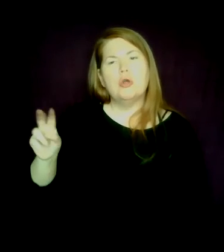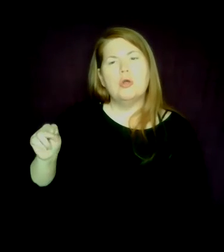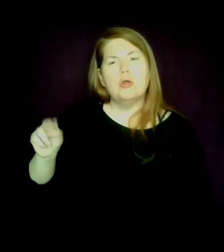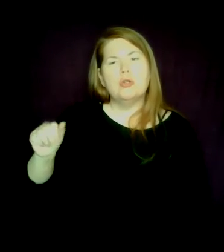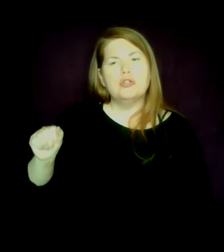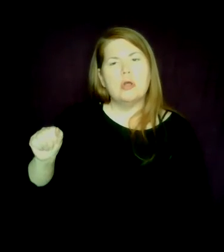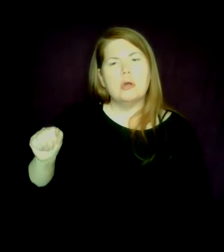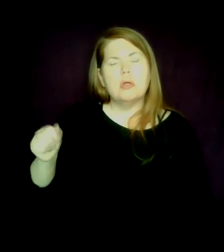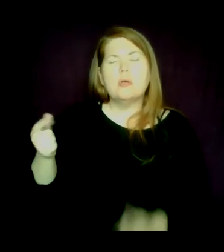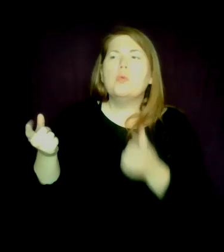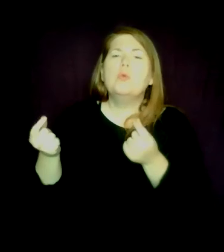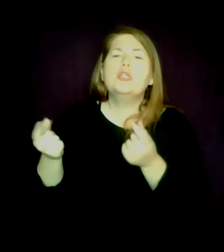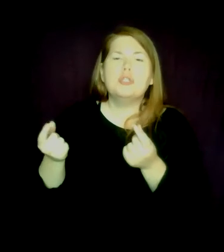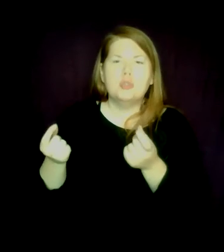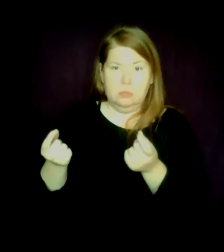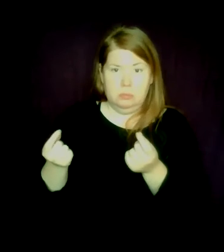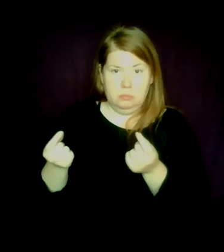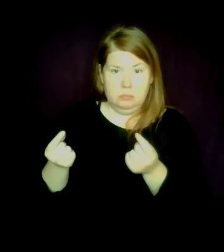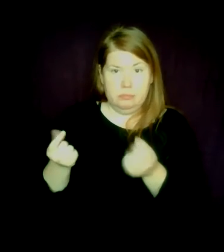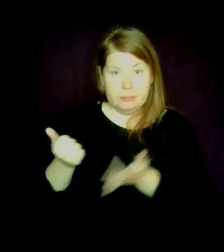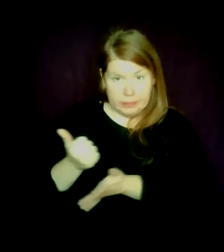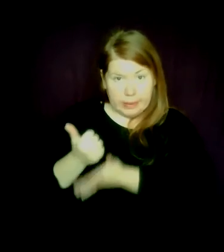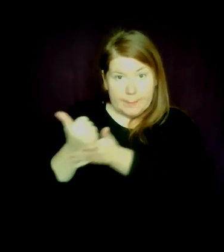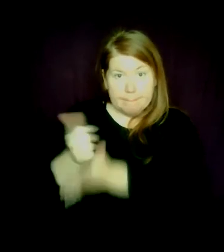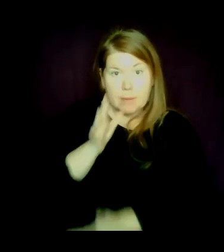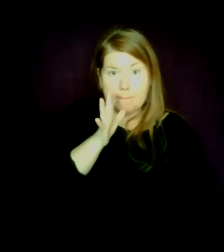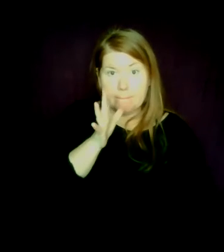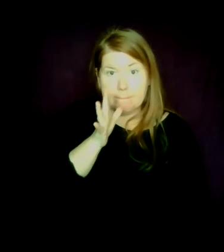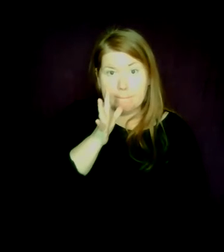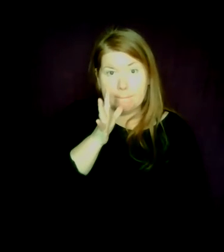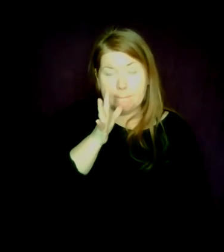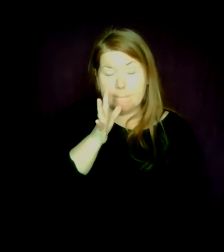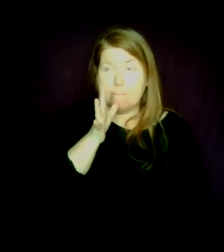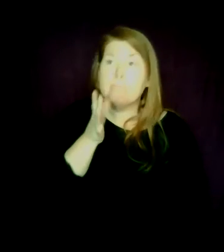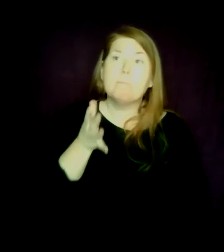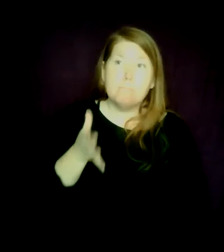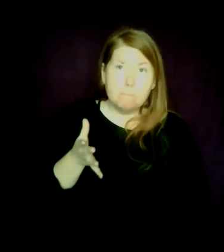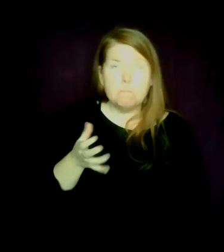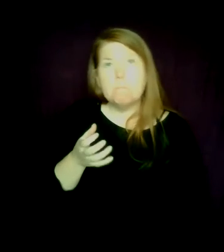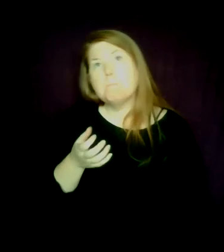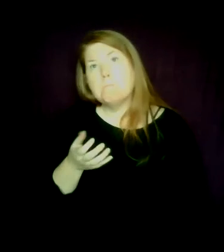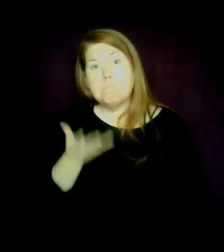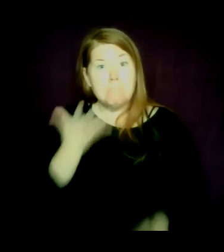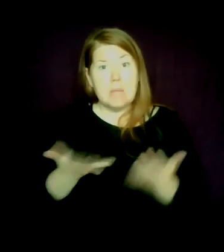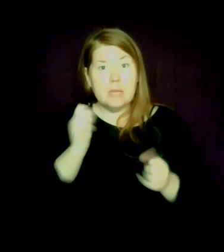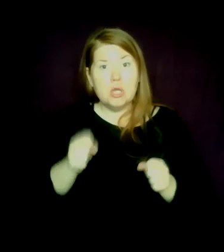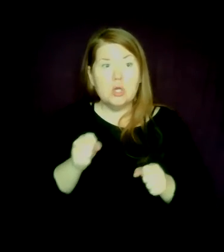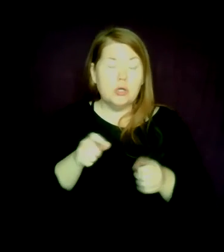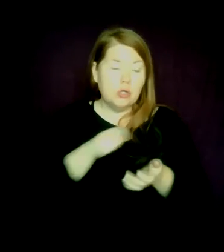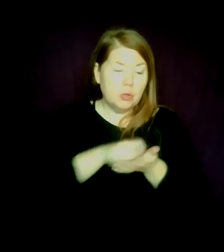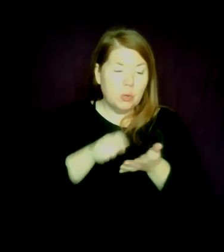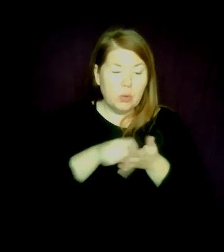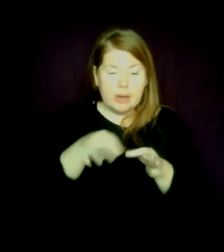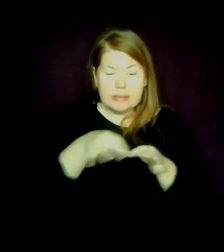helps her mom at her job. Or you could say Shauna helps her mom at the beauty parlor or hair